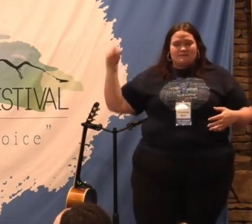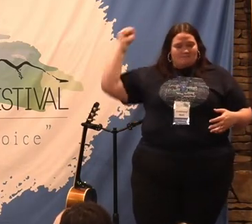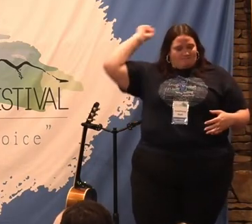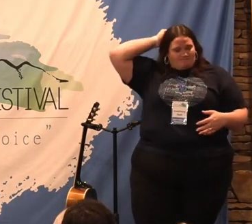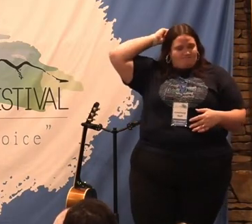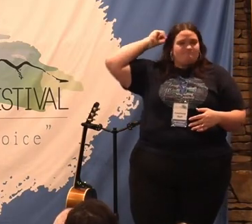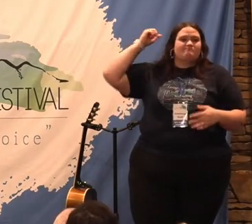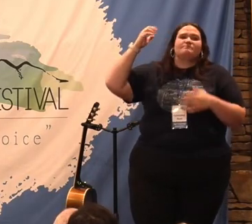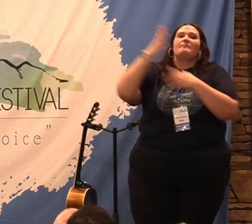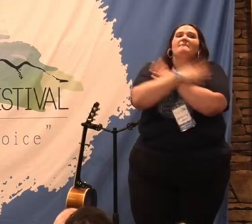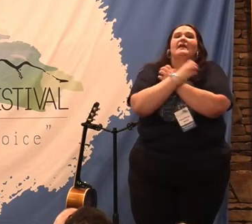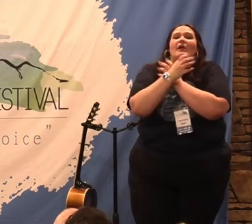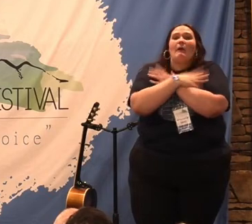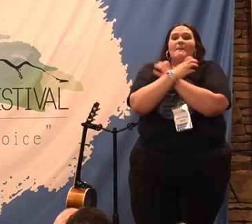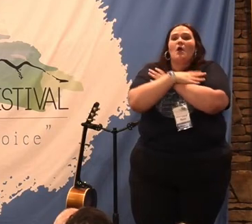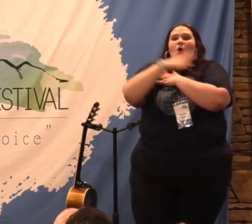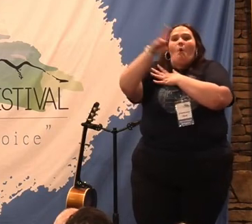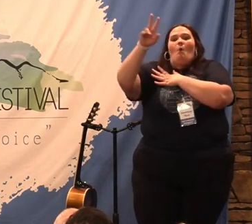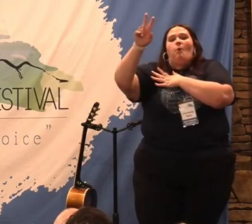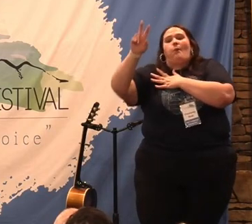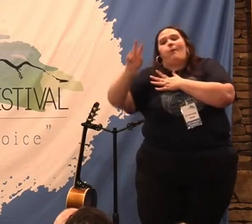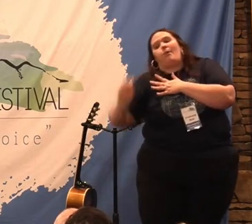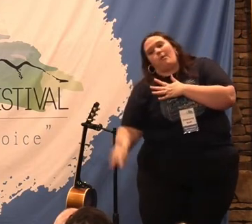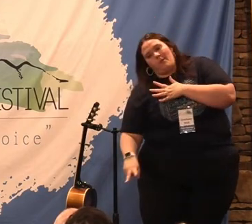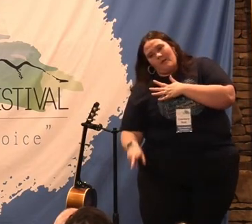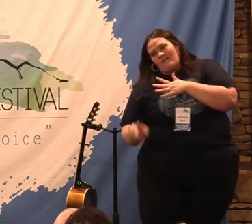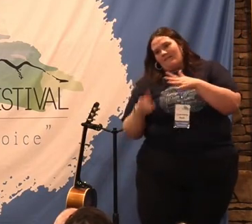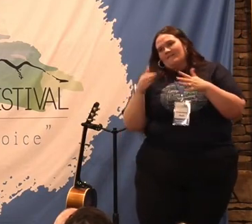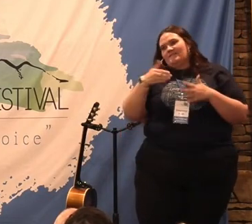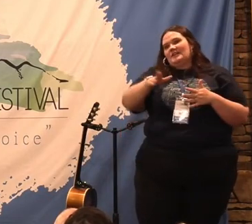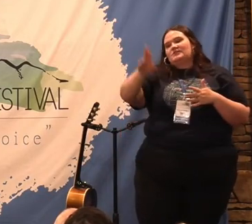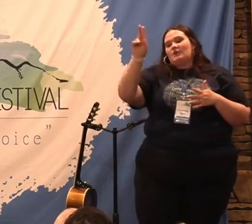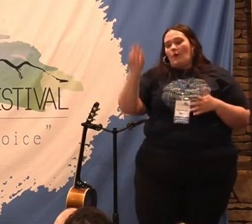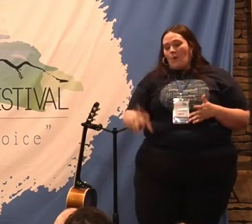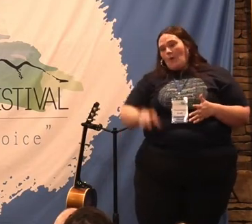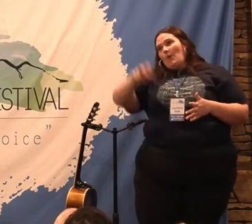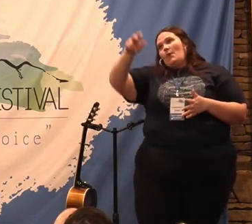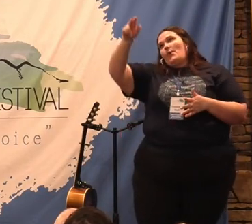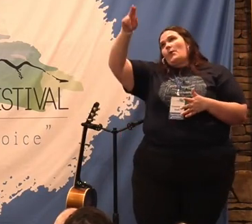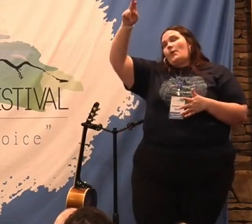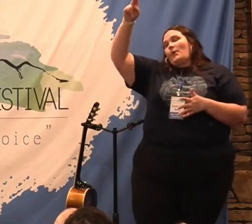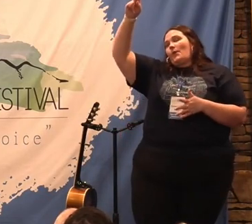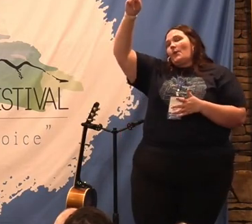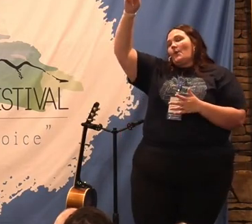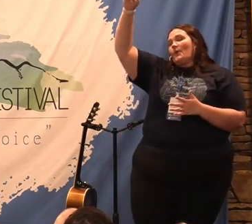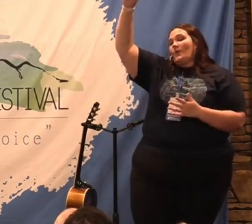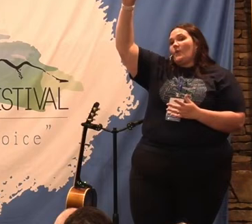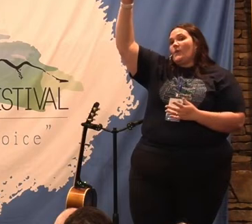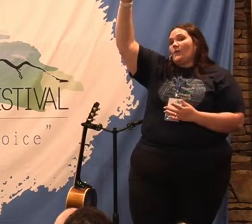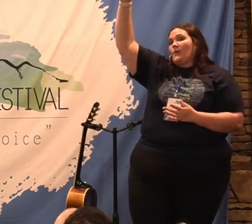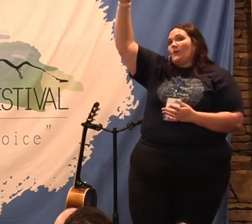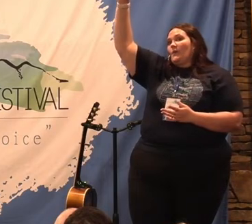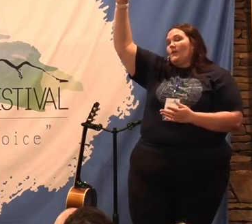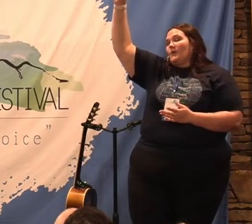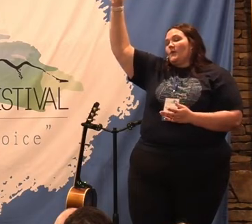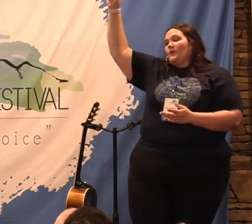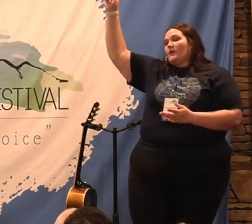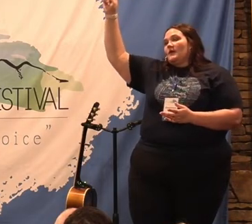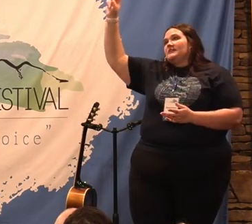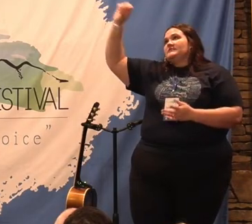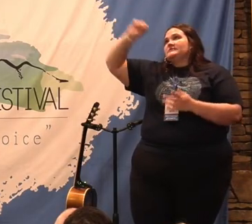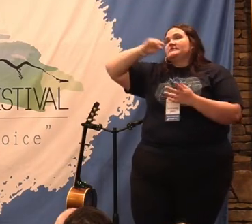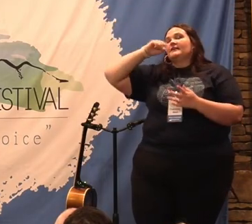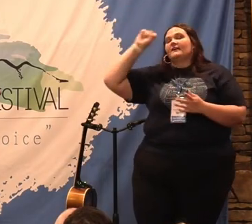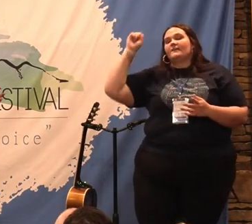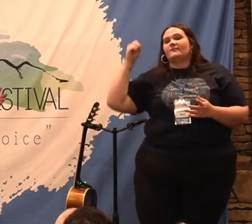bear sinks like a stone on the edge of the clearing. Fish flies out of the bear paws. It goes up, up, up, up, up. A